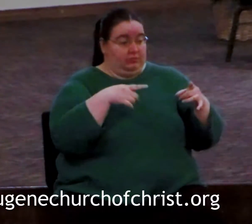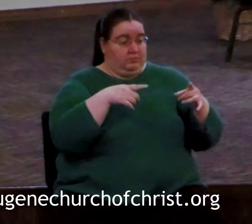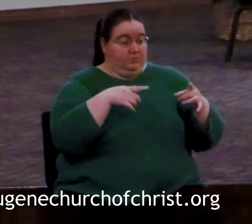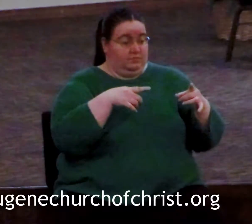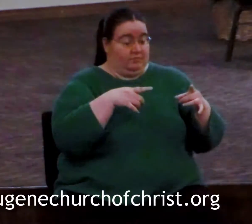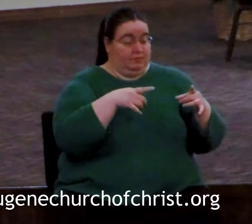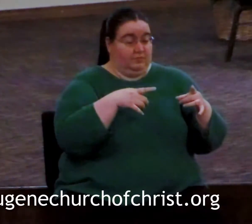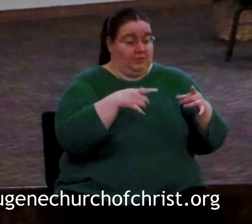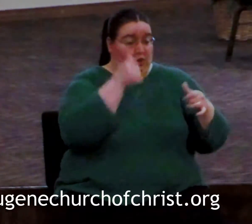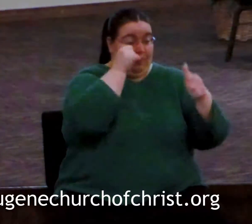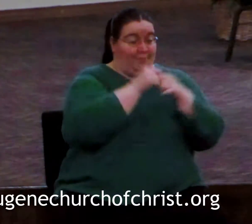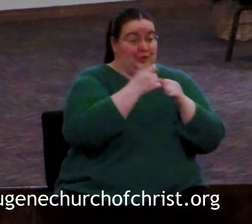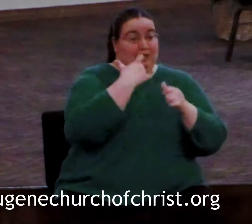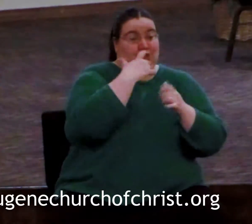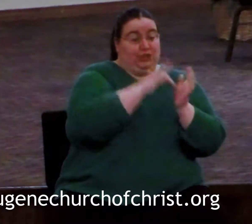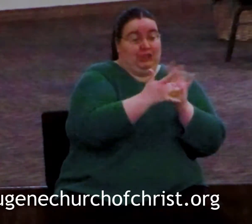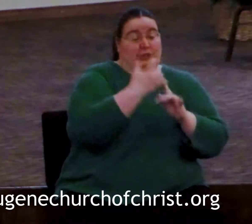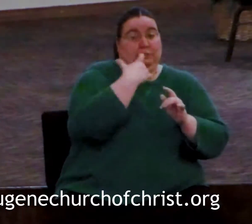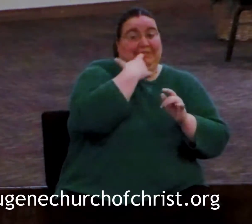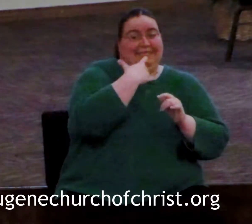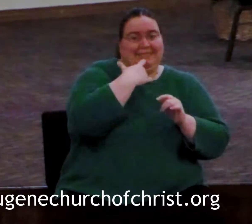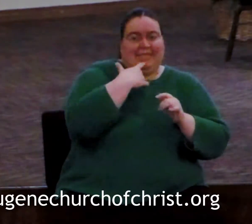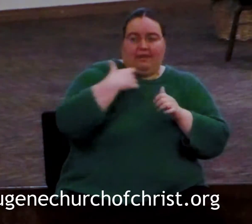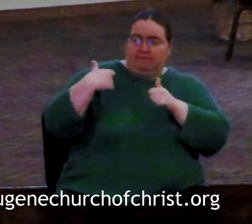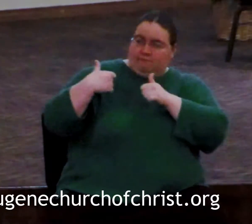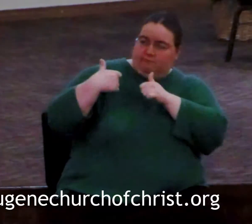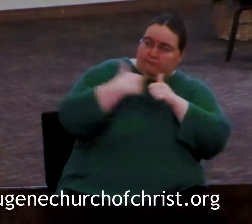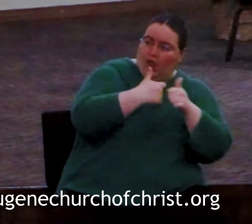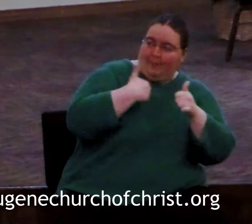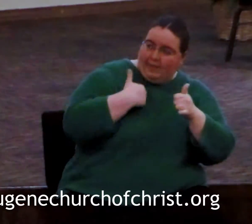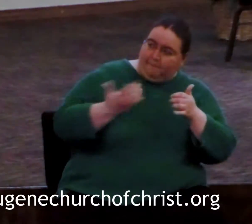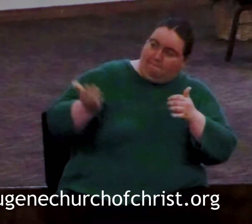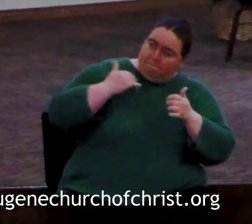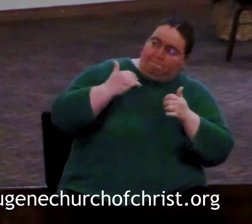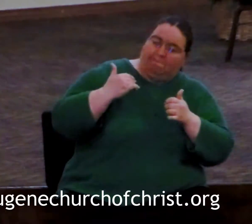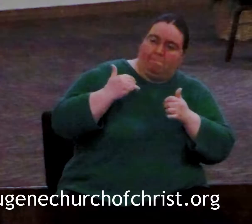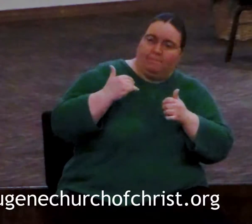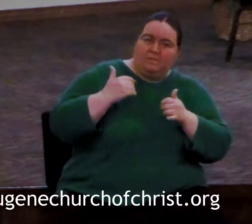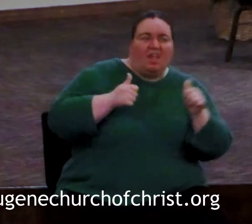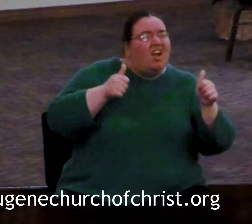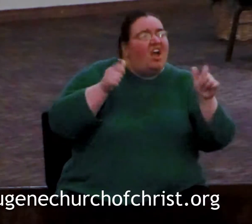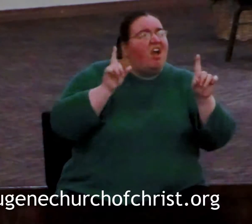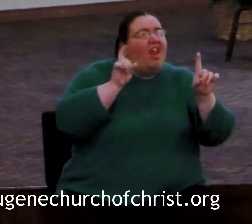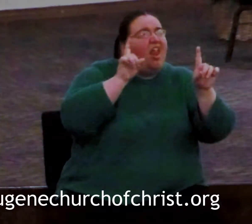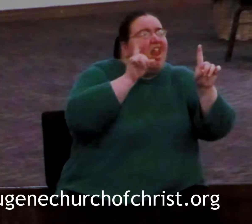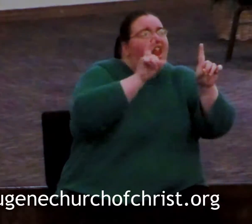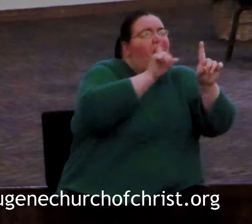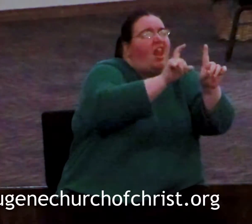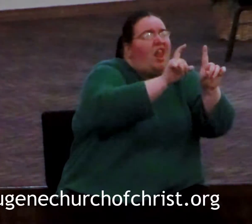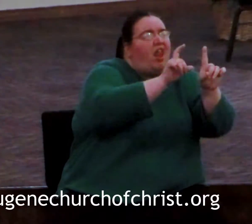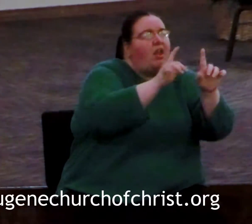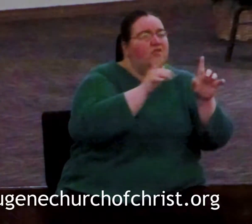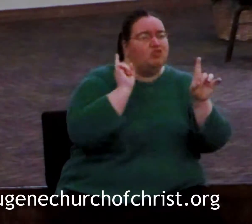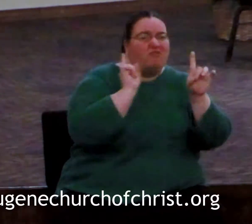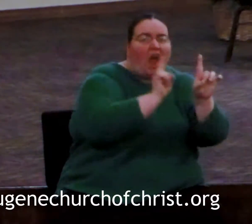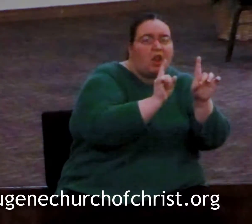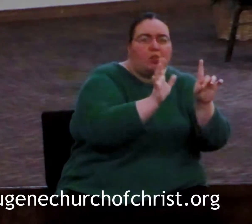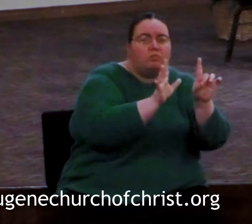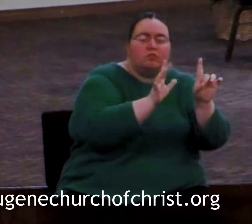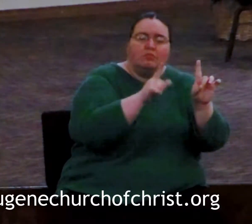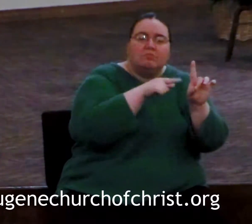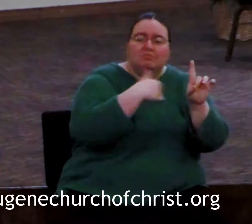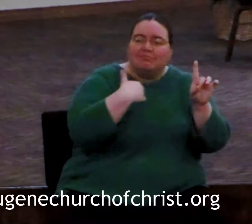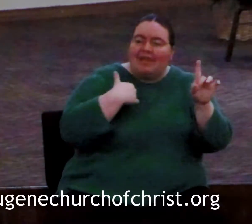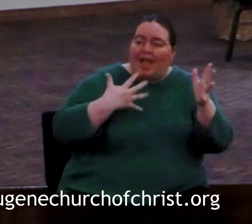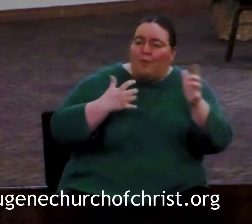saying, follow me. It's not just about I need people to follow along, but there's something I want to show you about life. There's